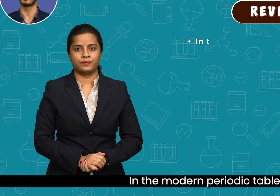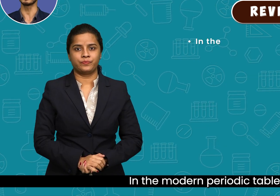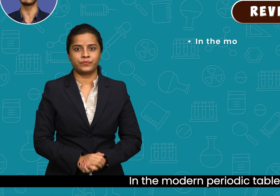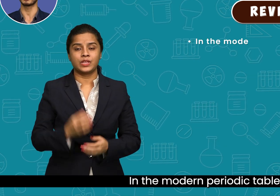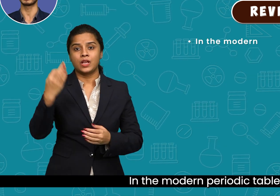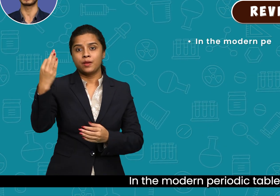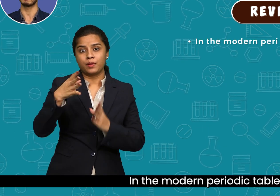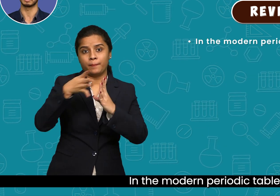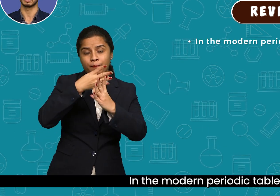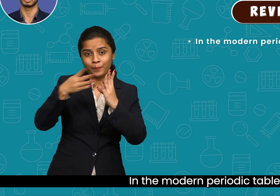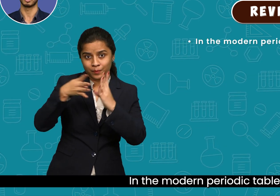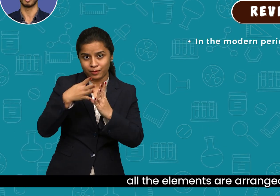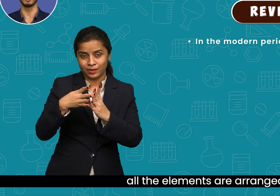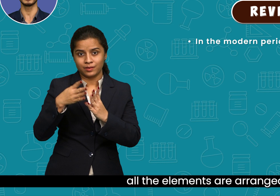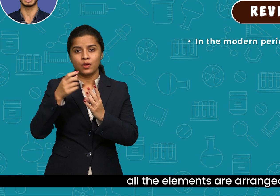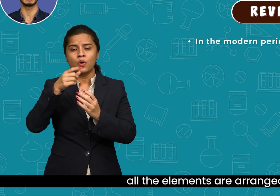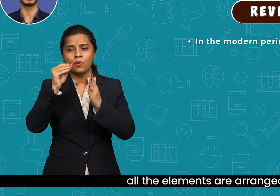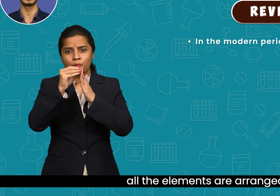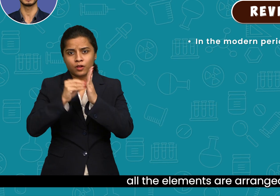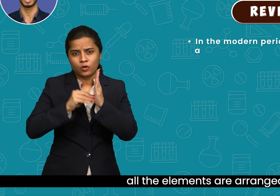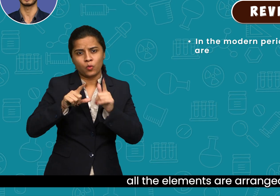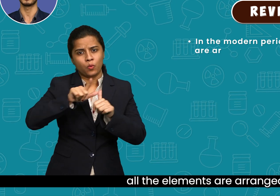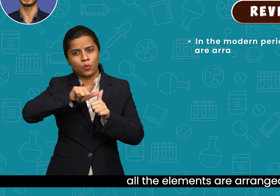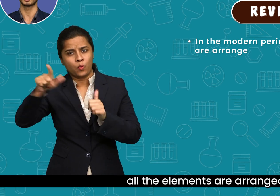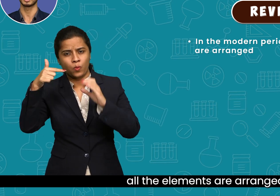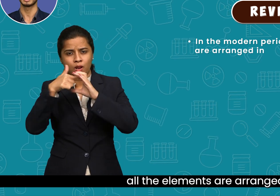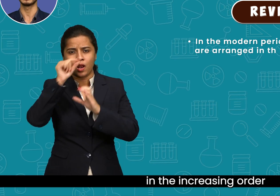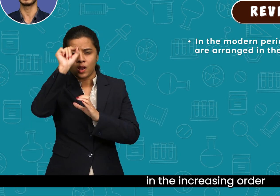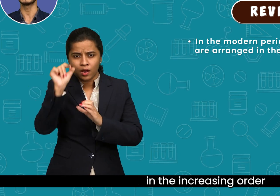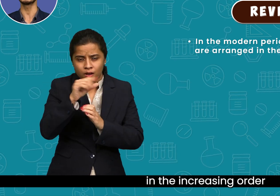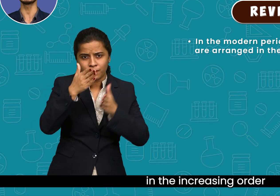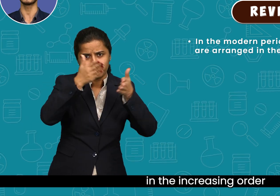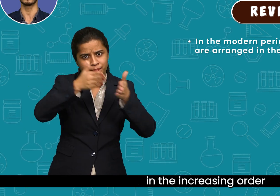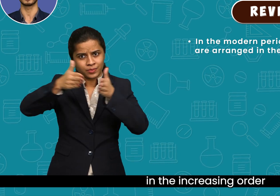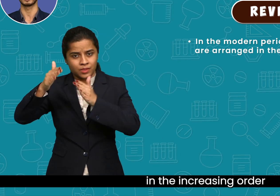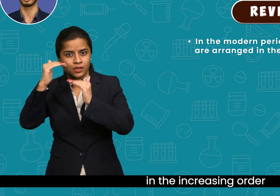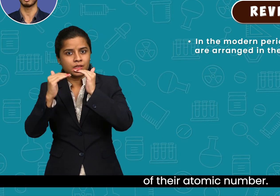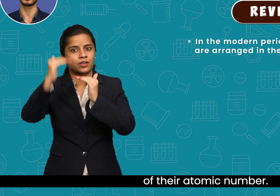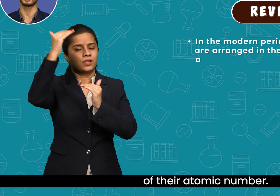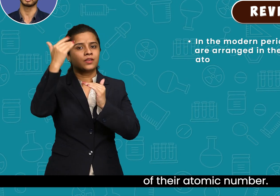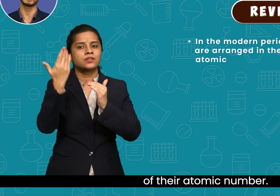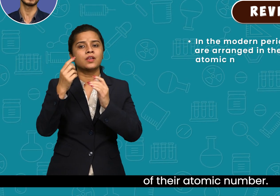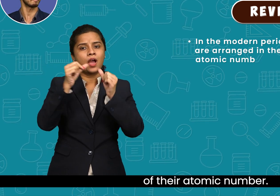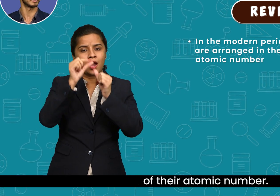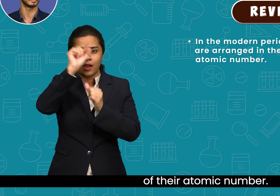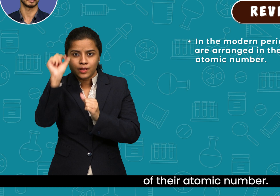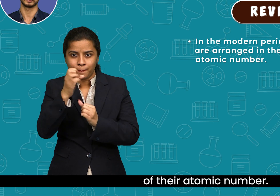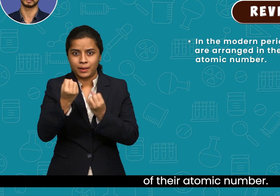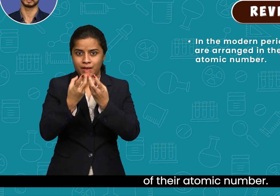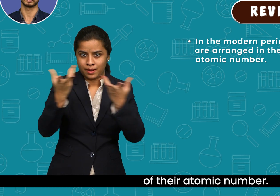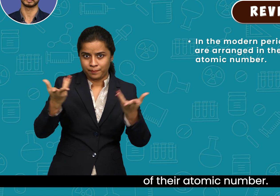In the modern periodic table, all the elements are arranged in the increasing order of their atomic